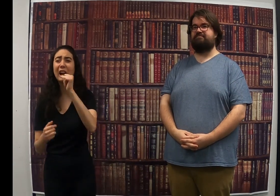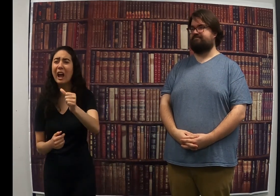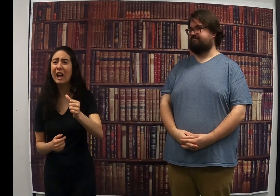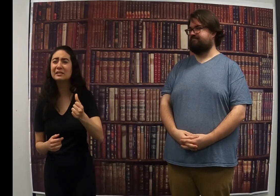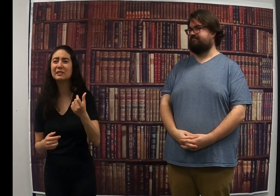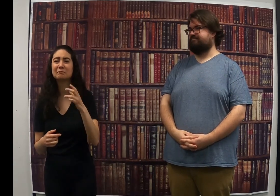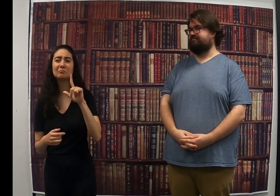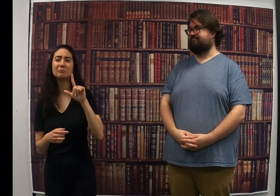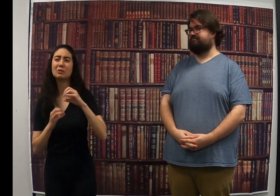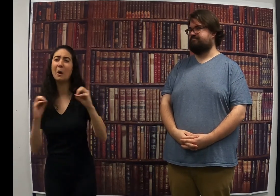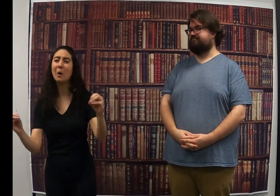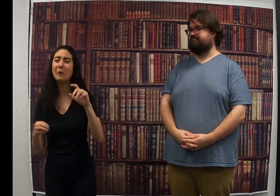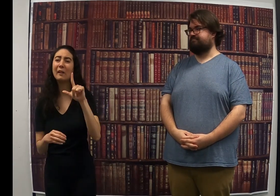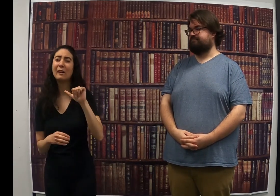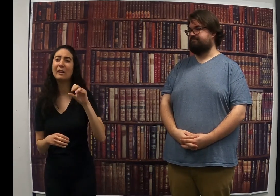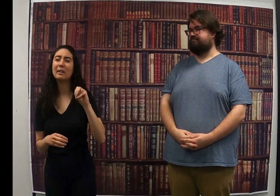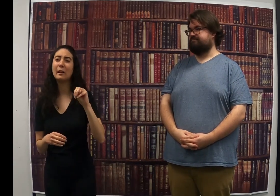any longer.